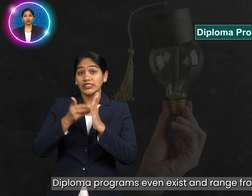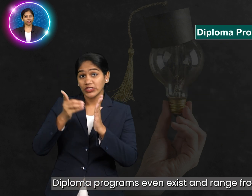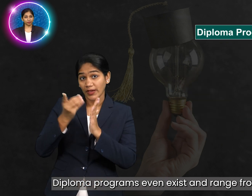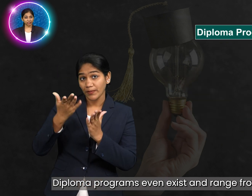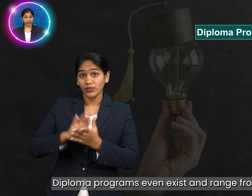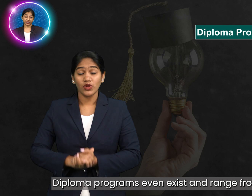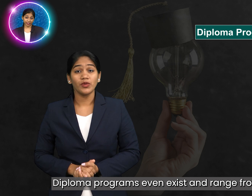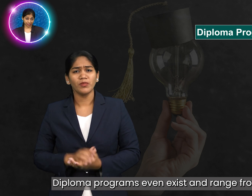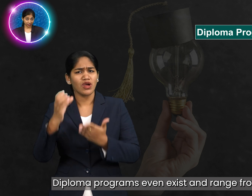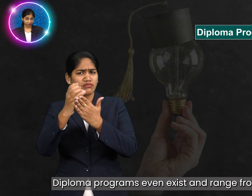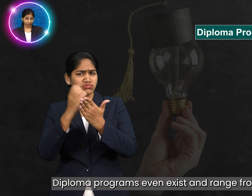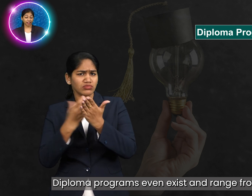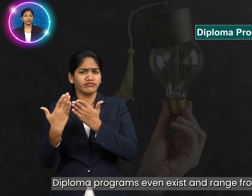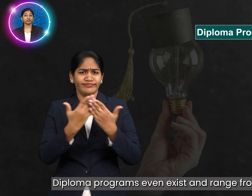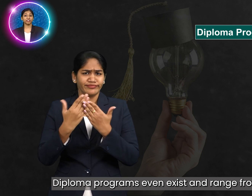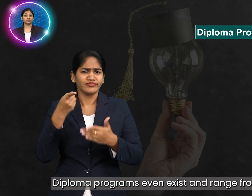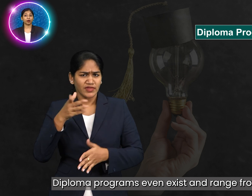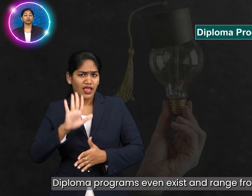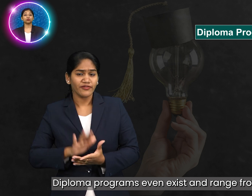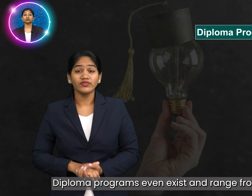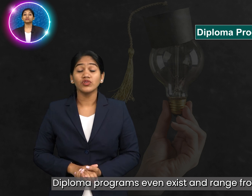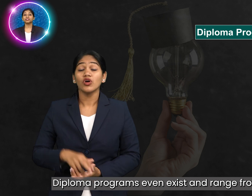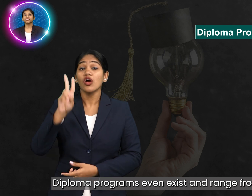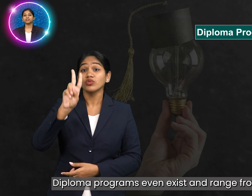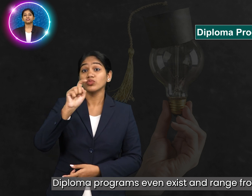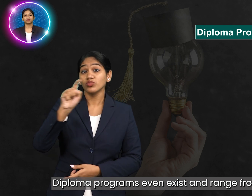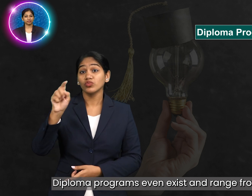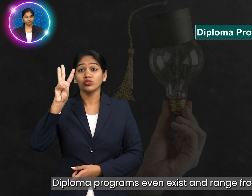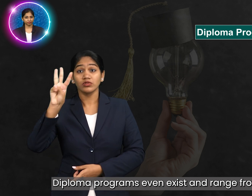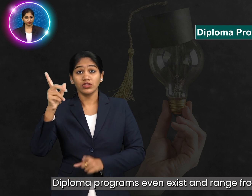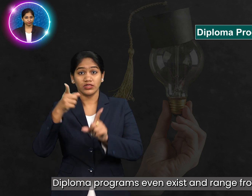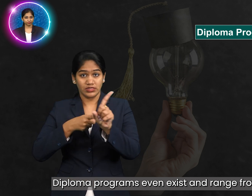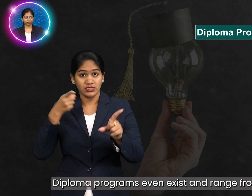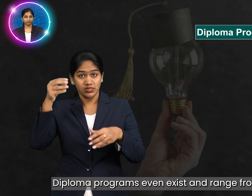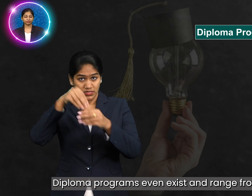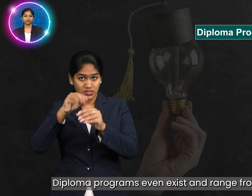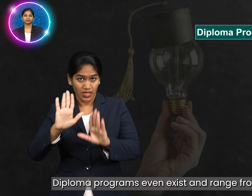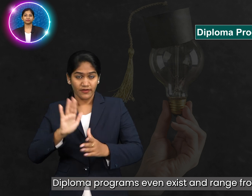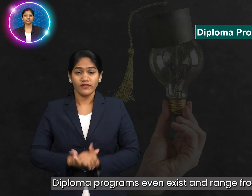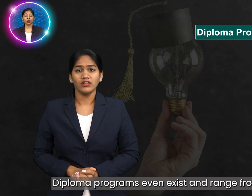Diploma programs even exist and range from 2 to 3 years.